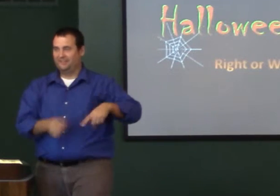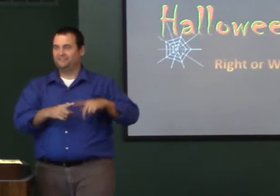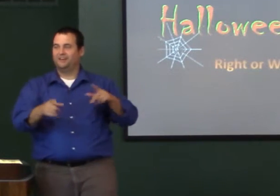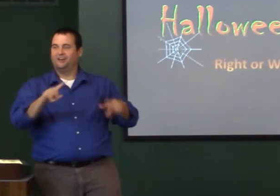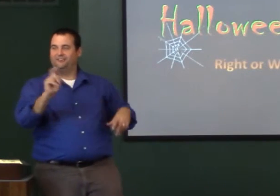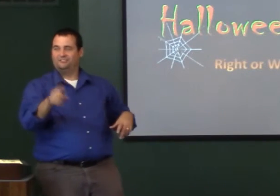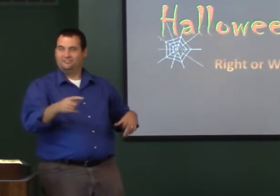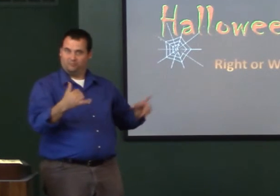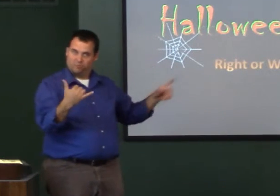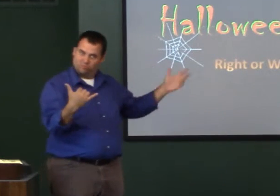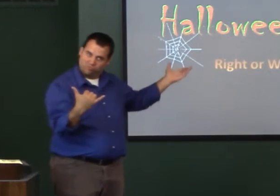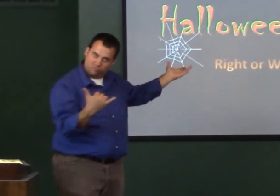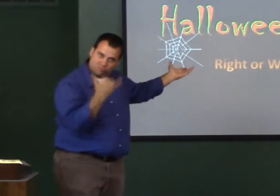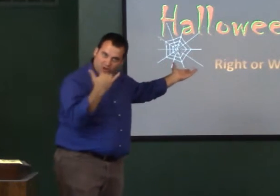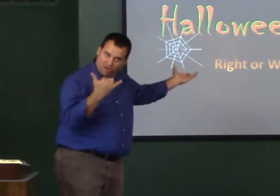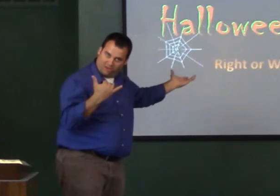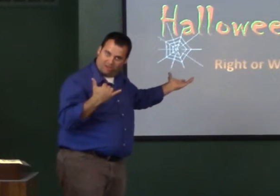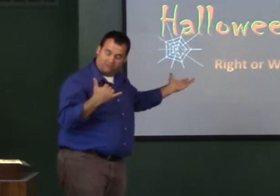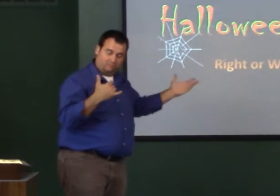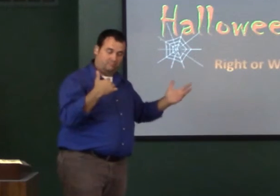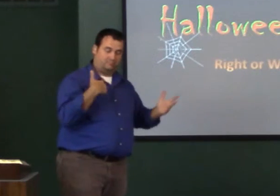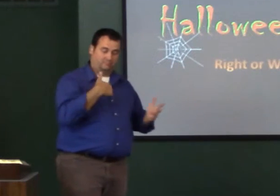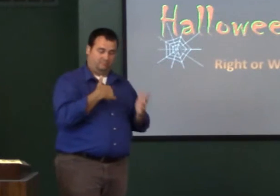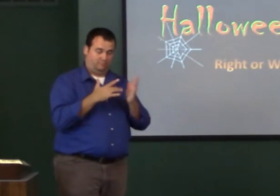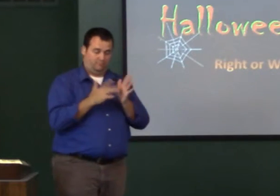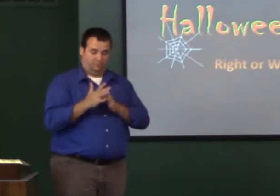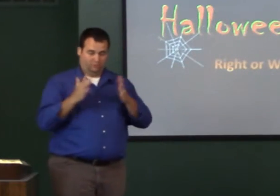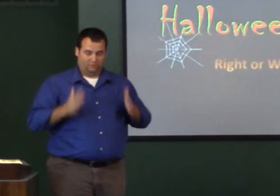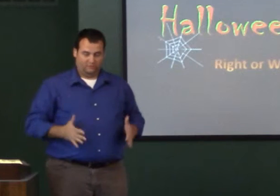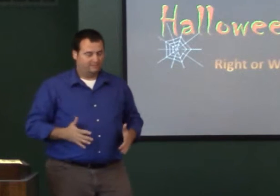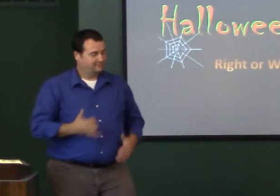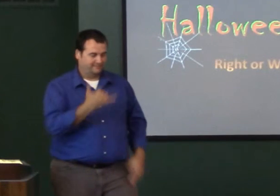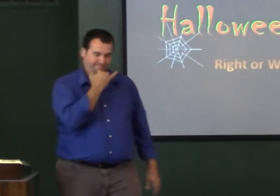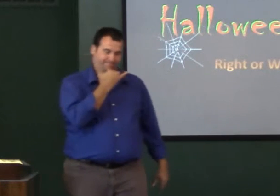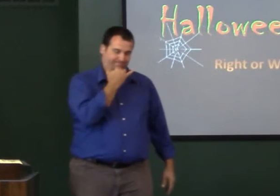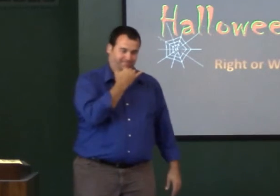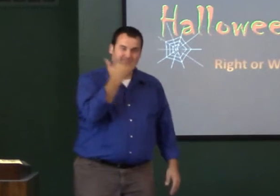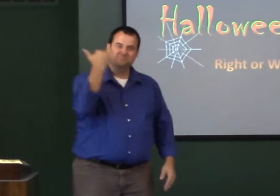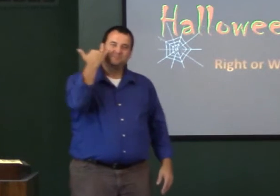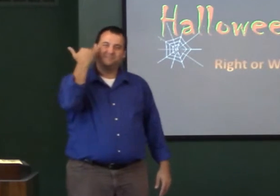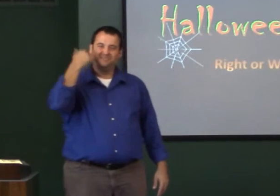And I'm gonna go continue with the story, but